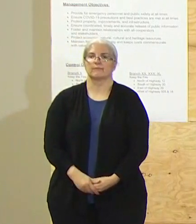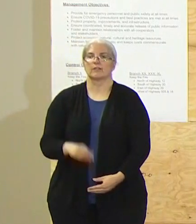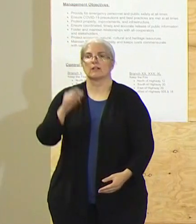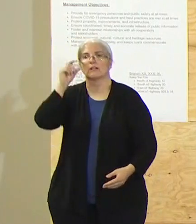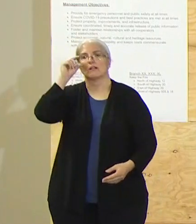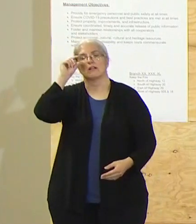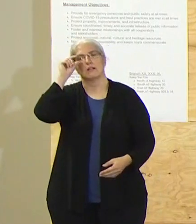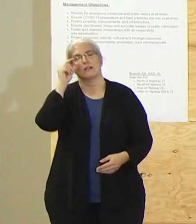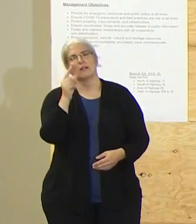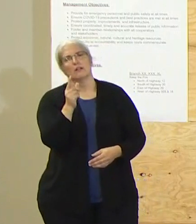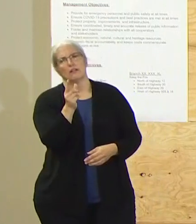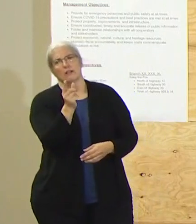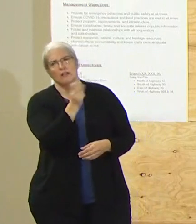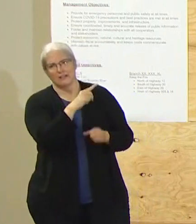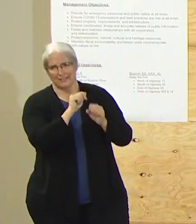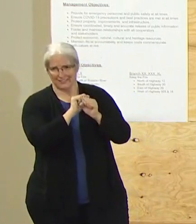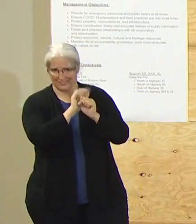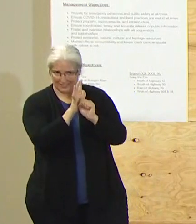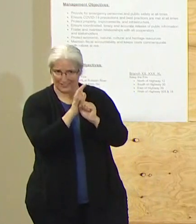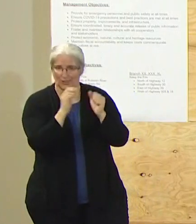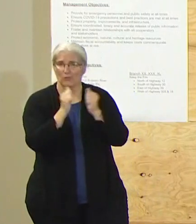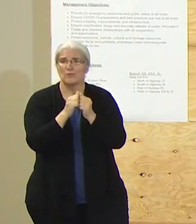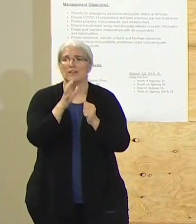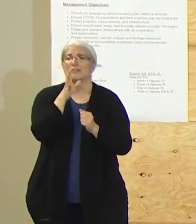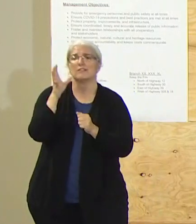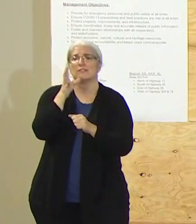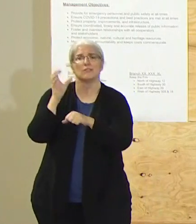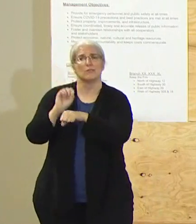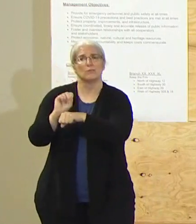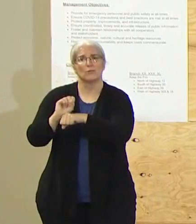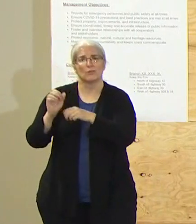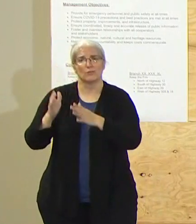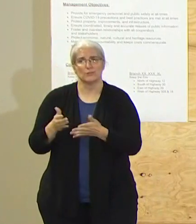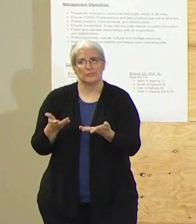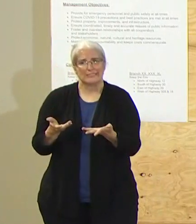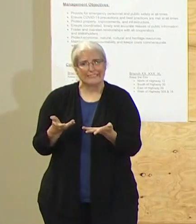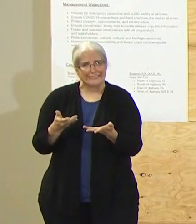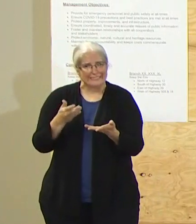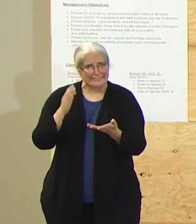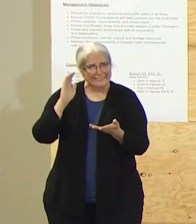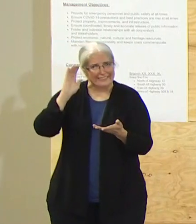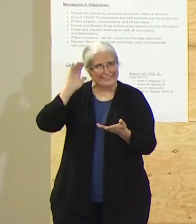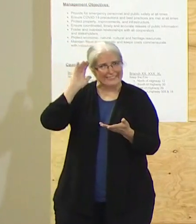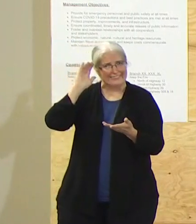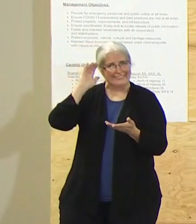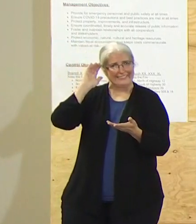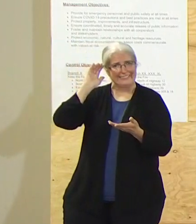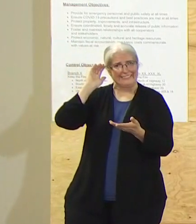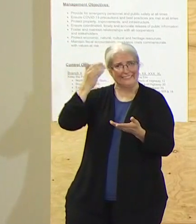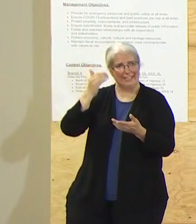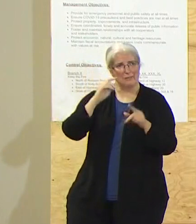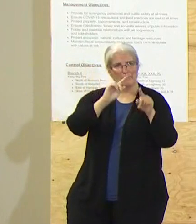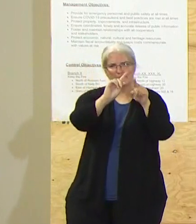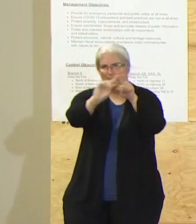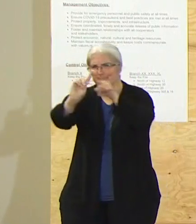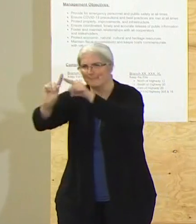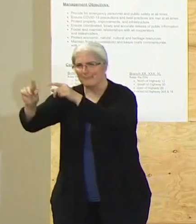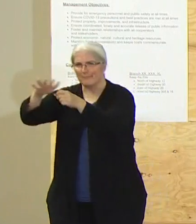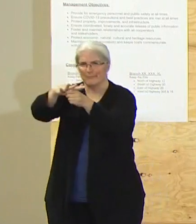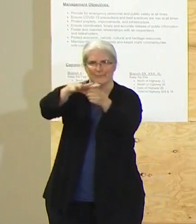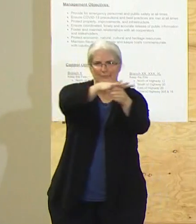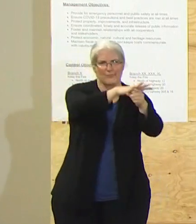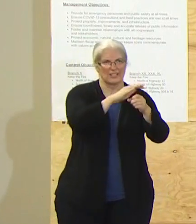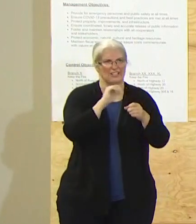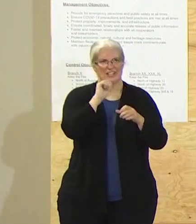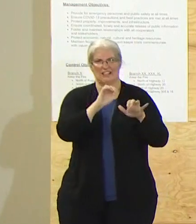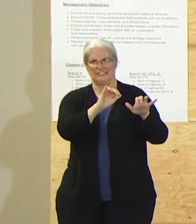state and found that counties are very inconsistent about collecting the information, tracking it, having the technological